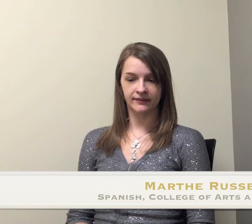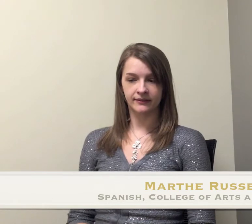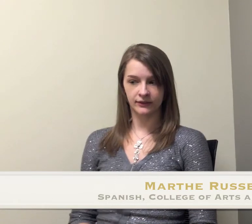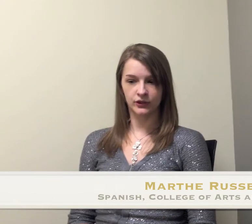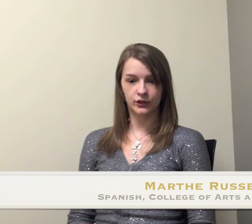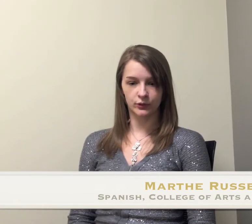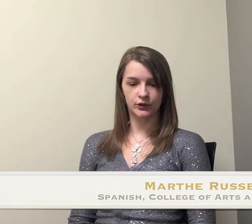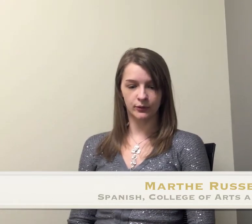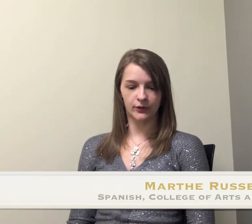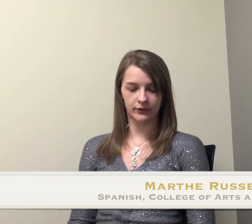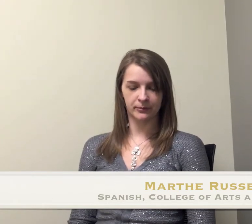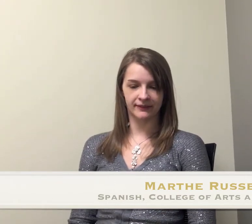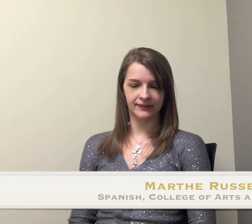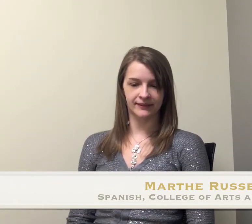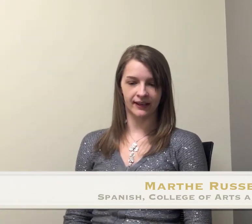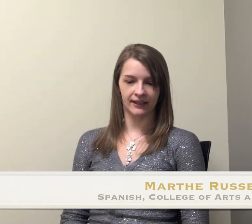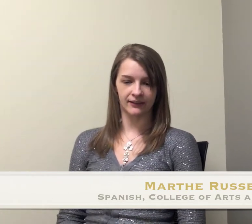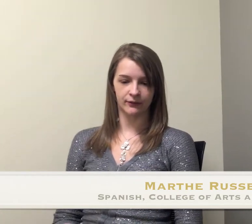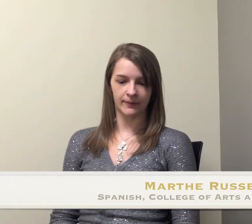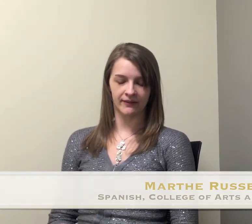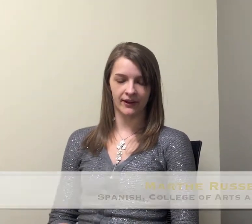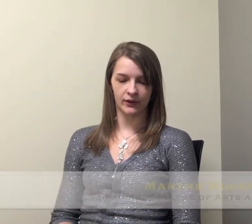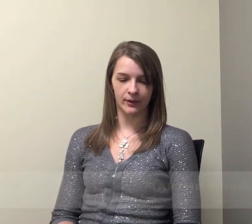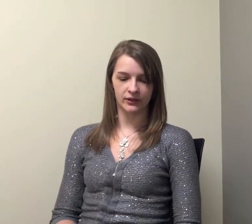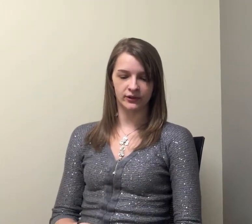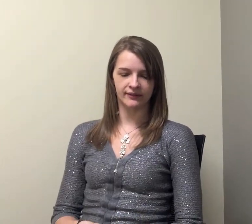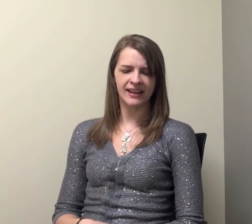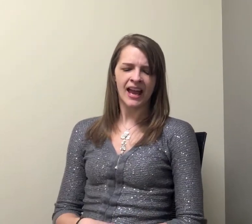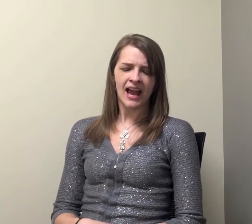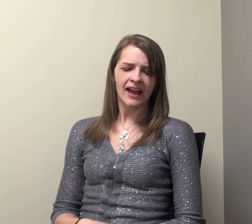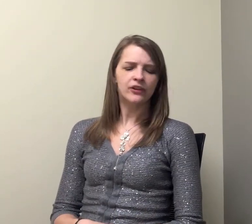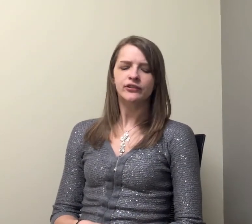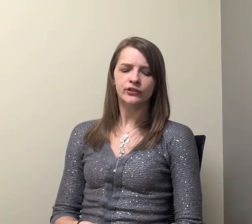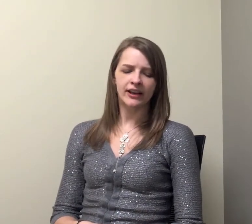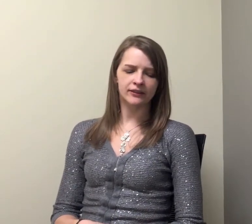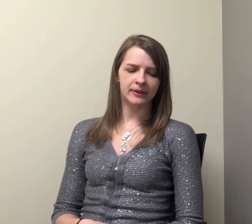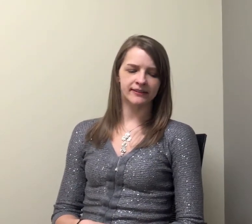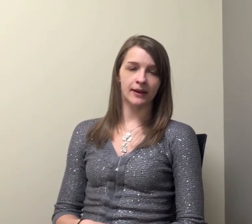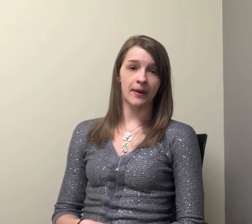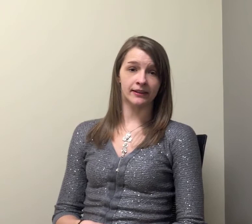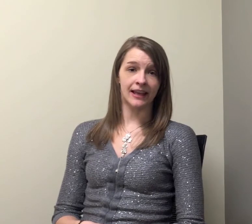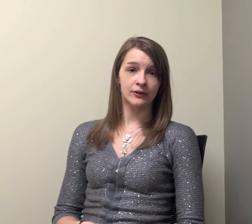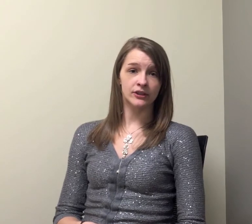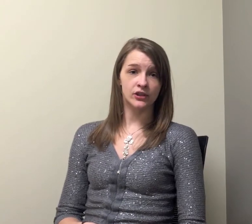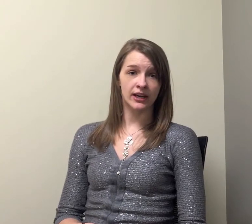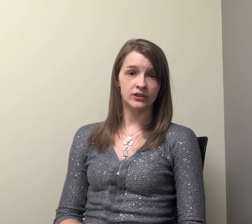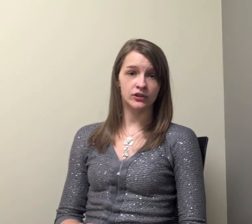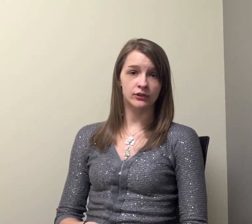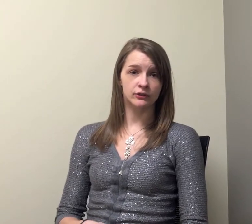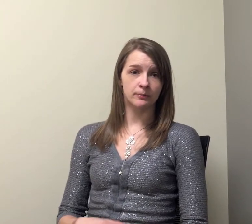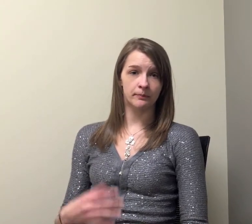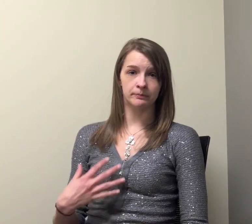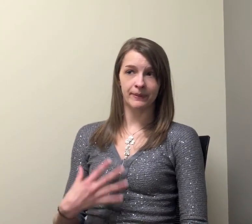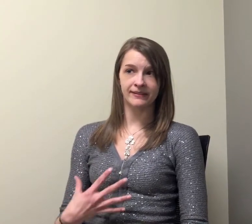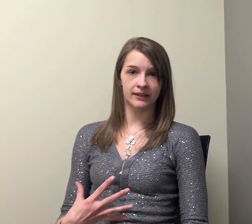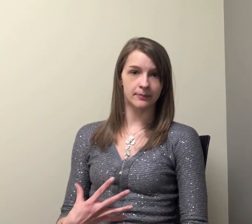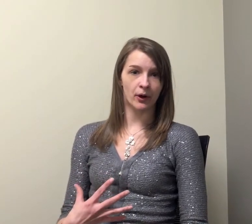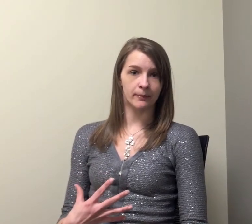syllabus due to the responses that I get from the evaluations. And there's certain aspects that I'm not allowed to change based on